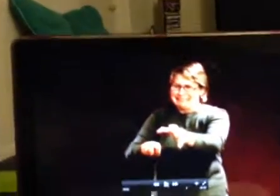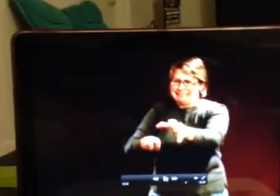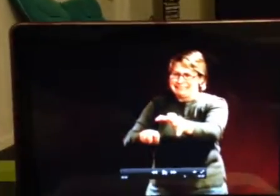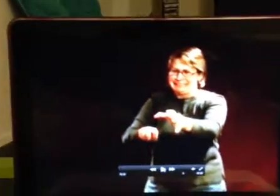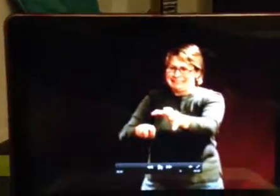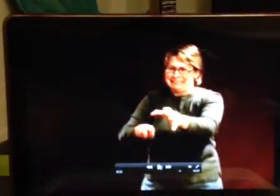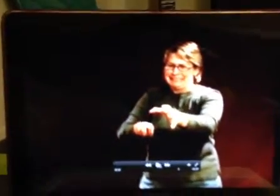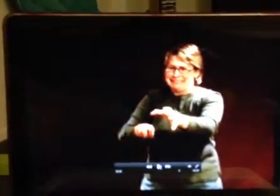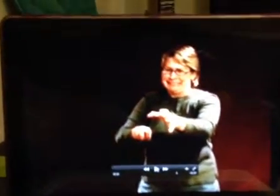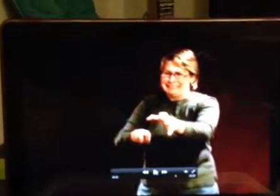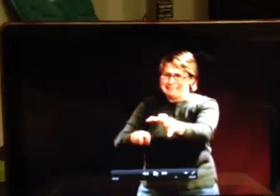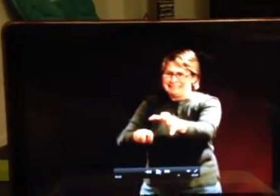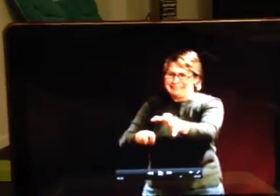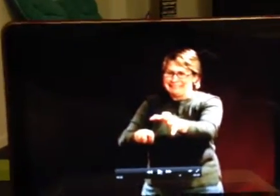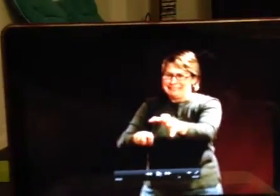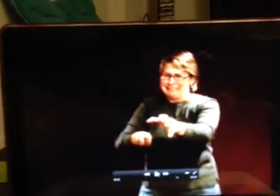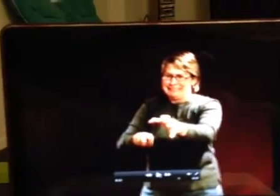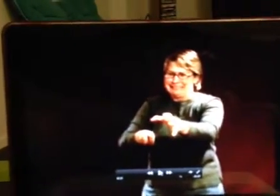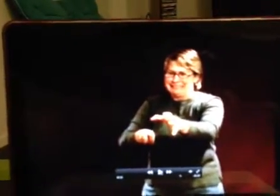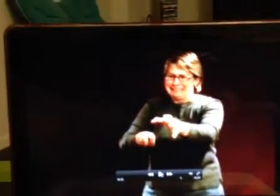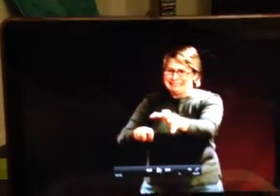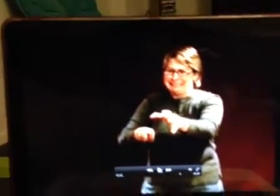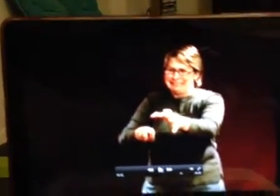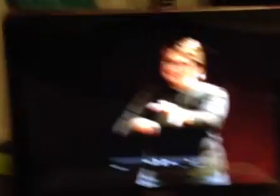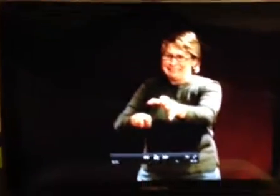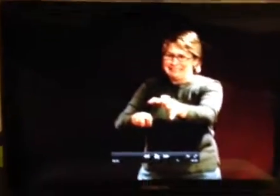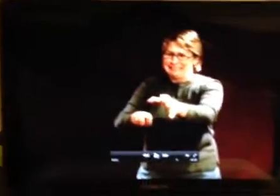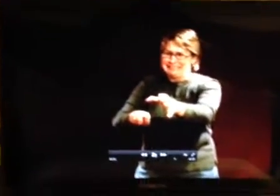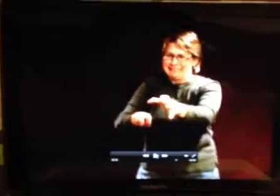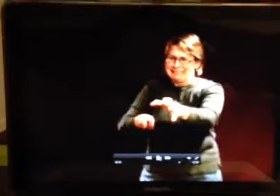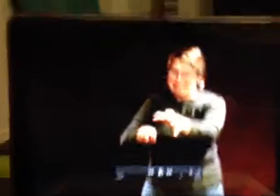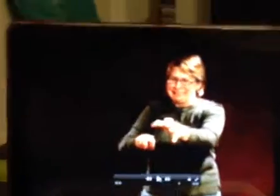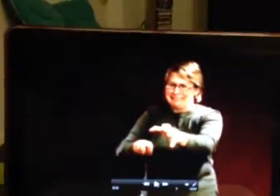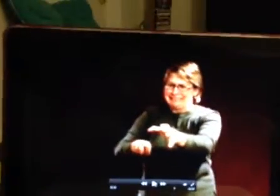just need to help us paddle, and you need to do something."